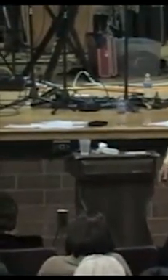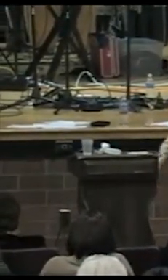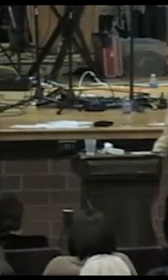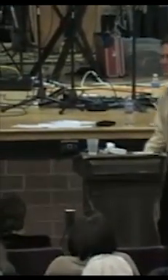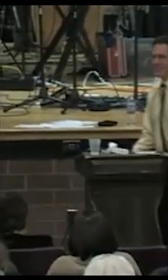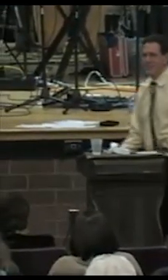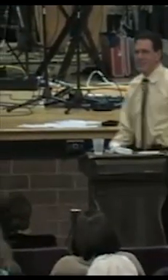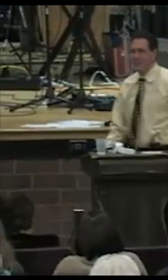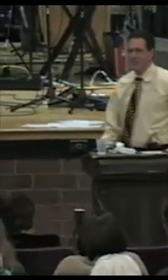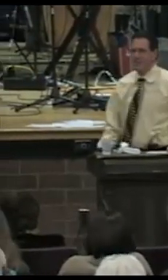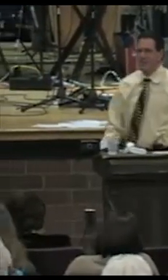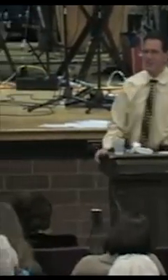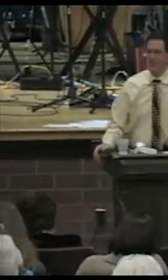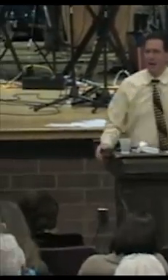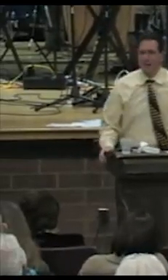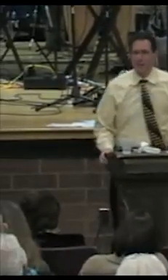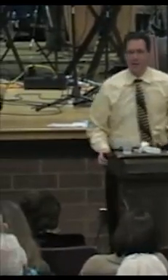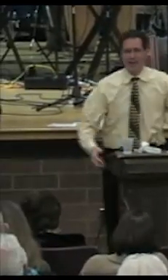that.